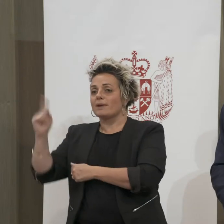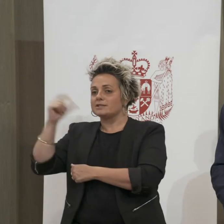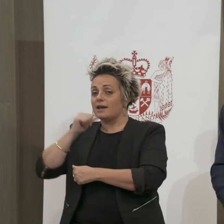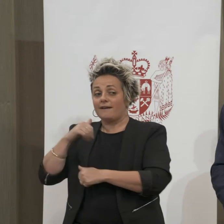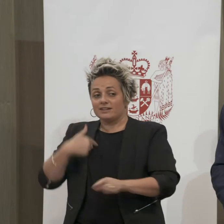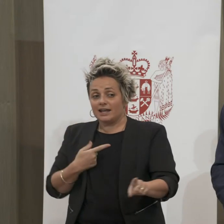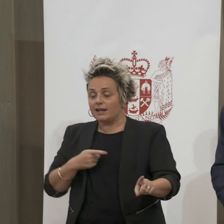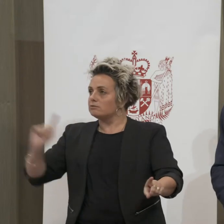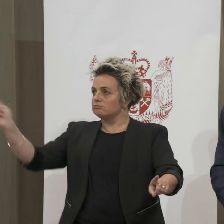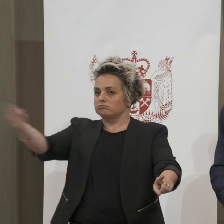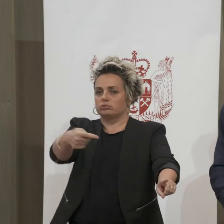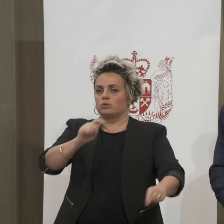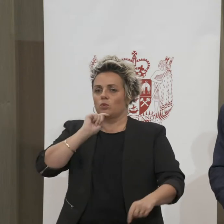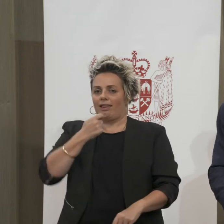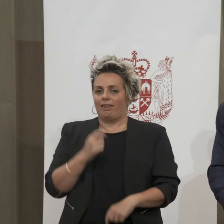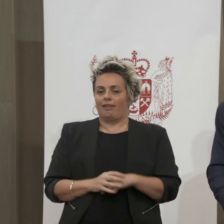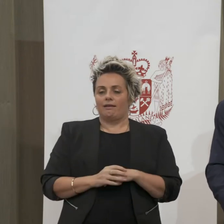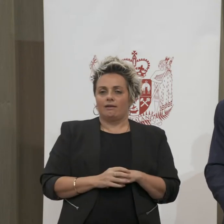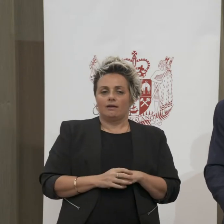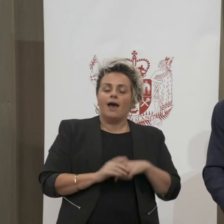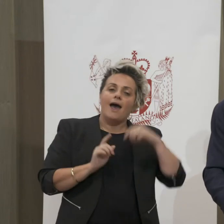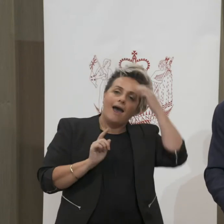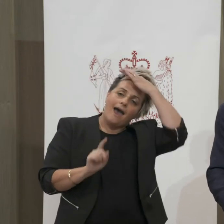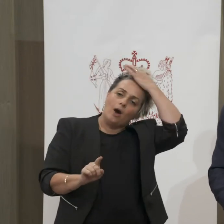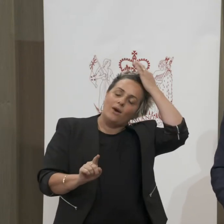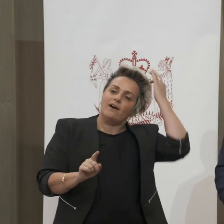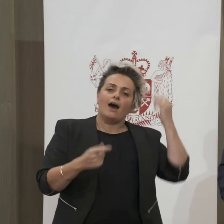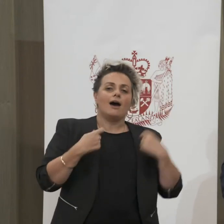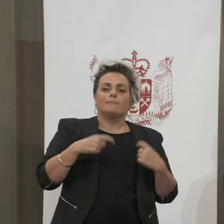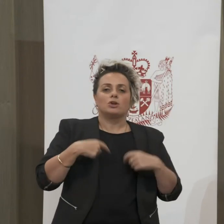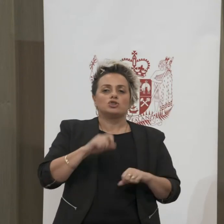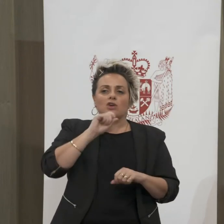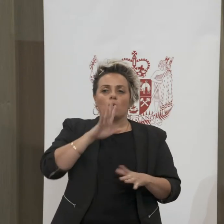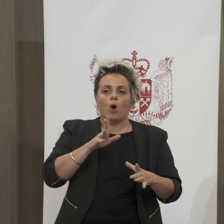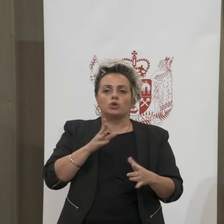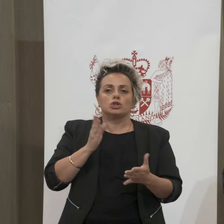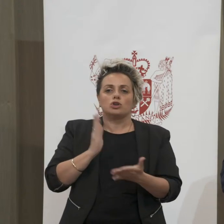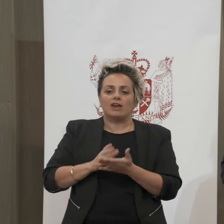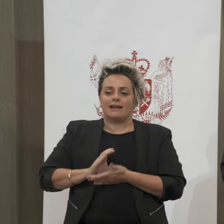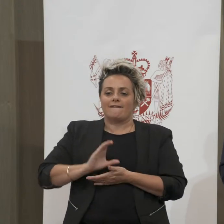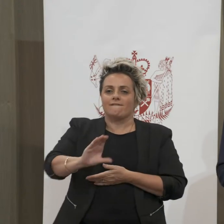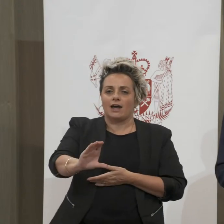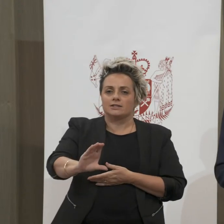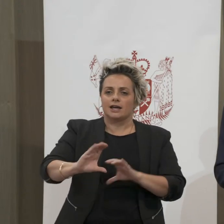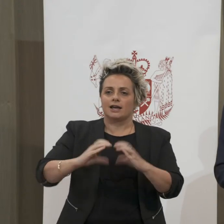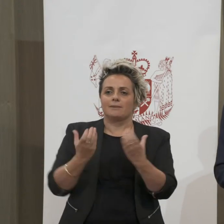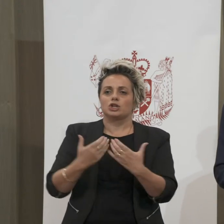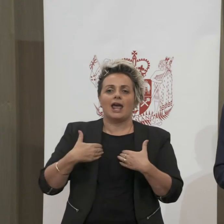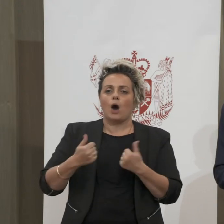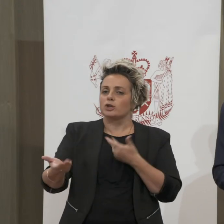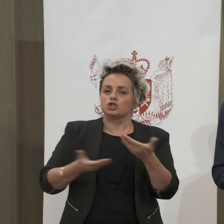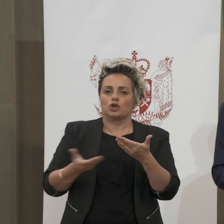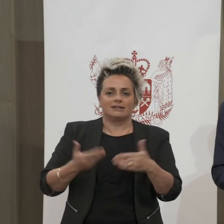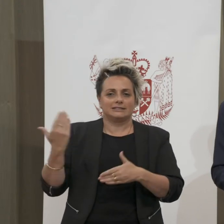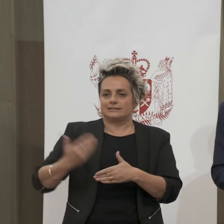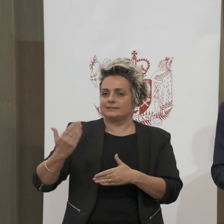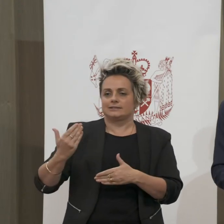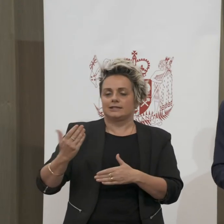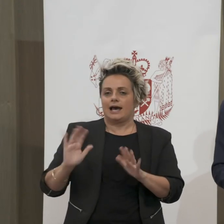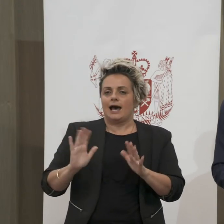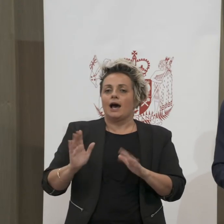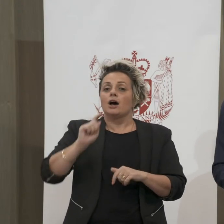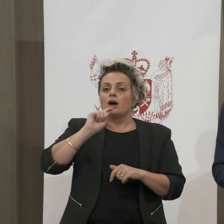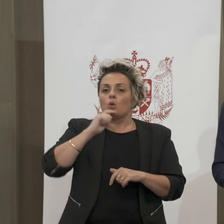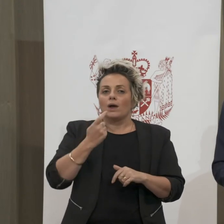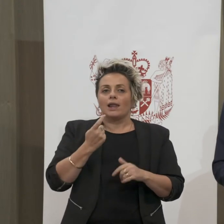necessary. However, the Ministry will no longer directly fund and commission health services. Instead, it